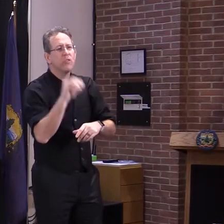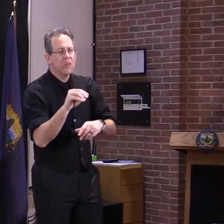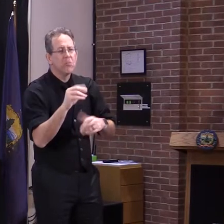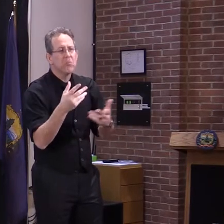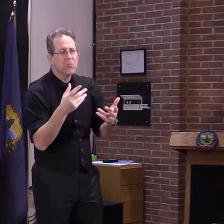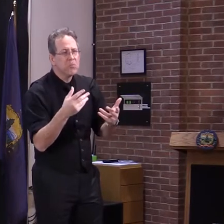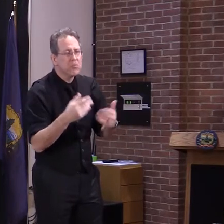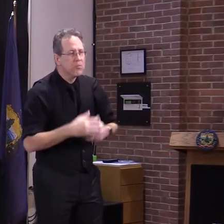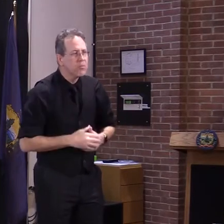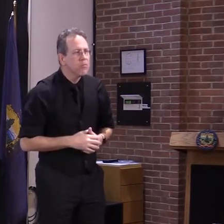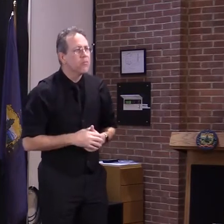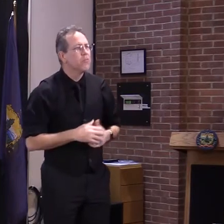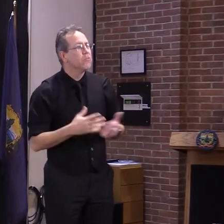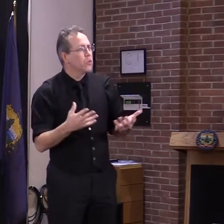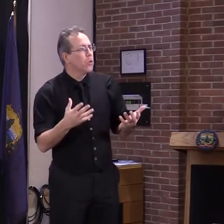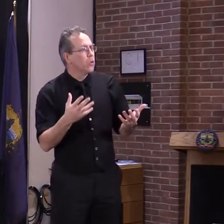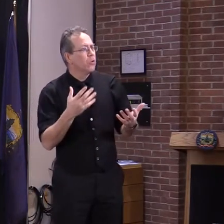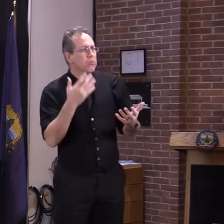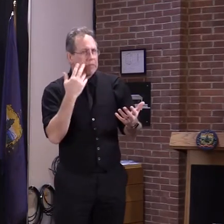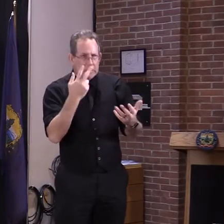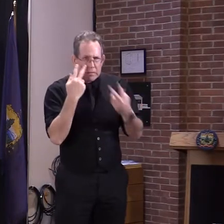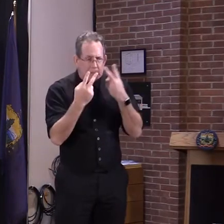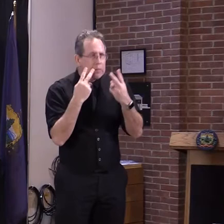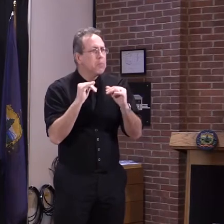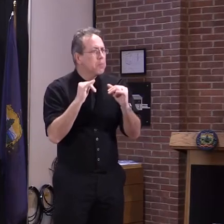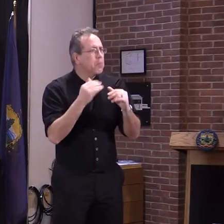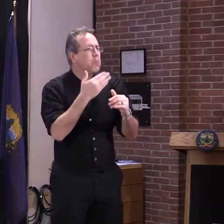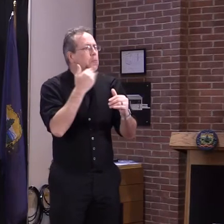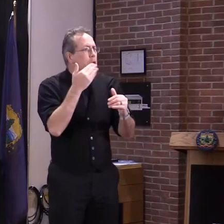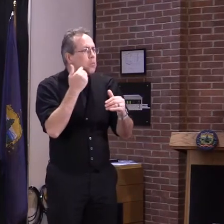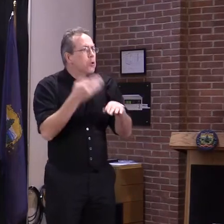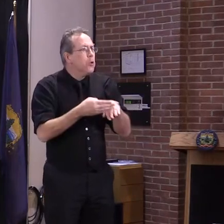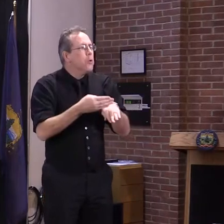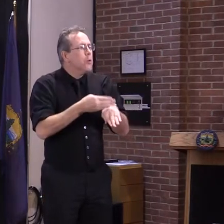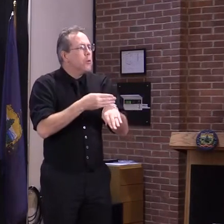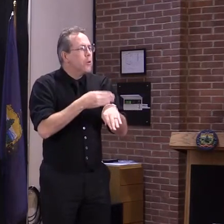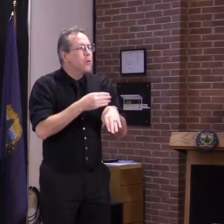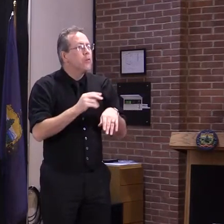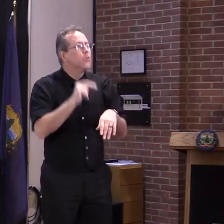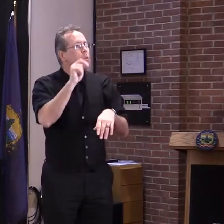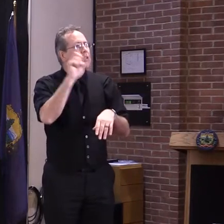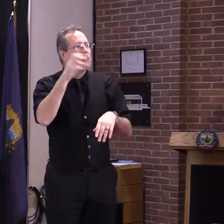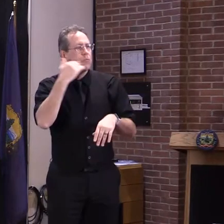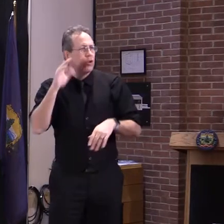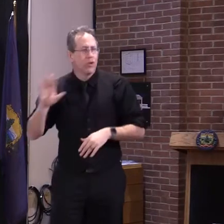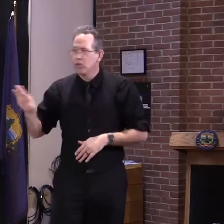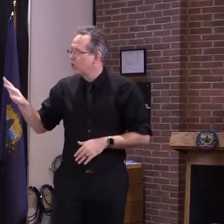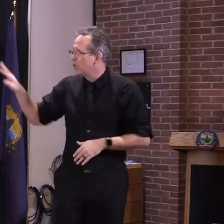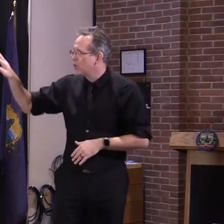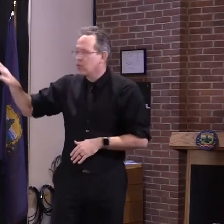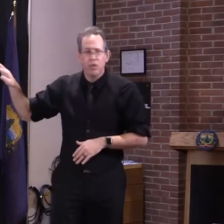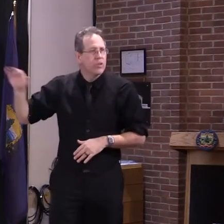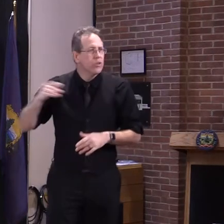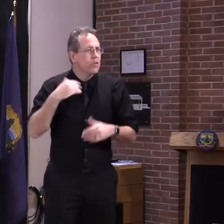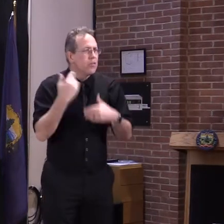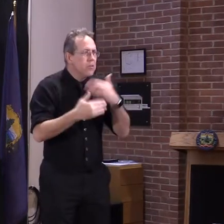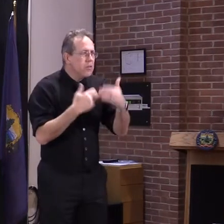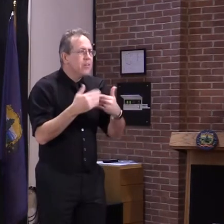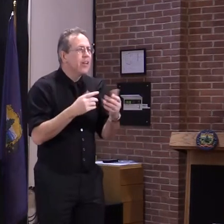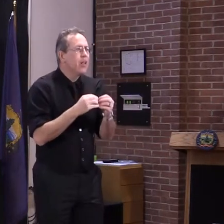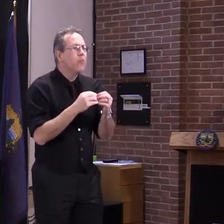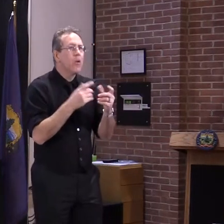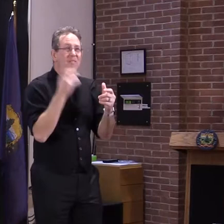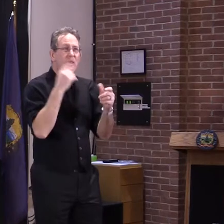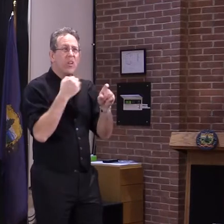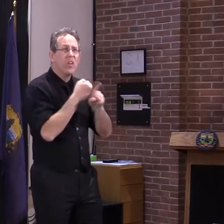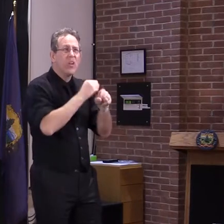the improvement started to begin here in the Northeast because we saw the Omicron variant surge the earliest. but now we're starting to see some of the